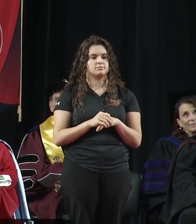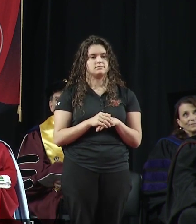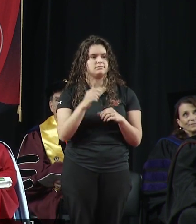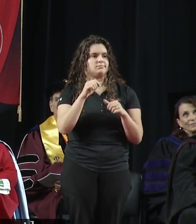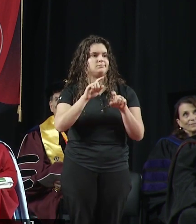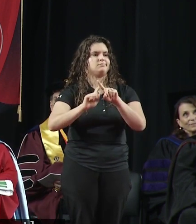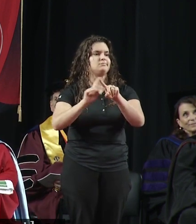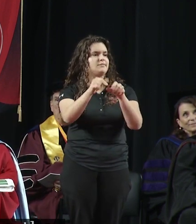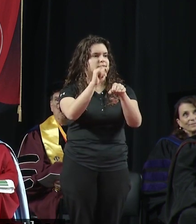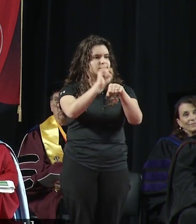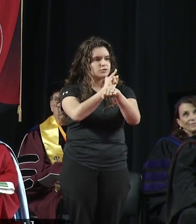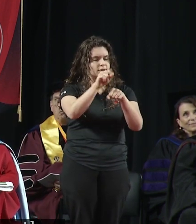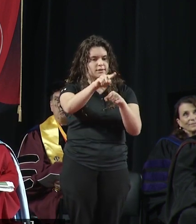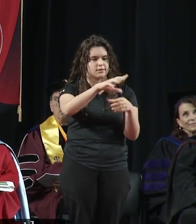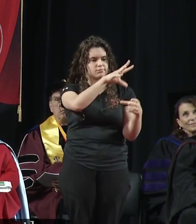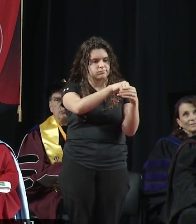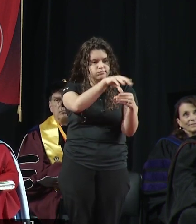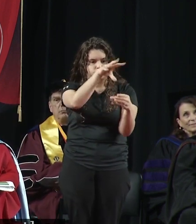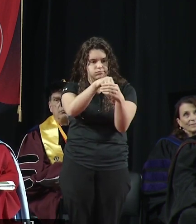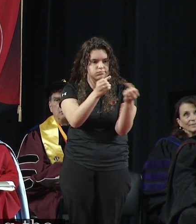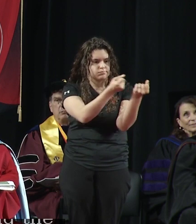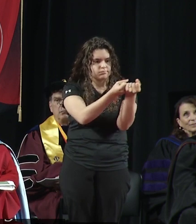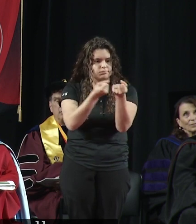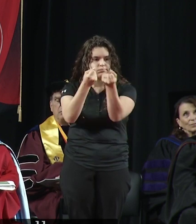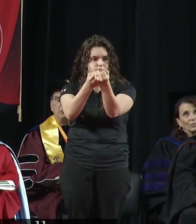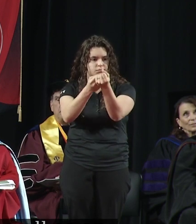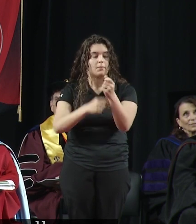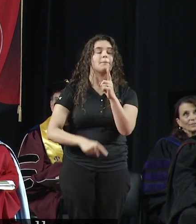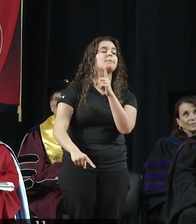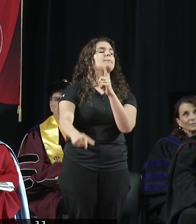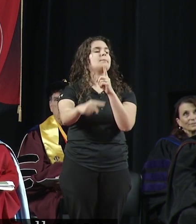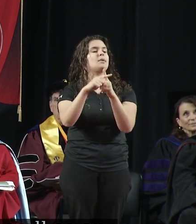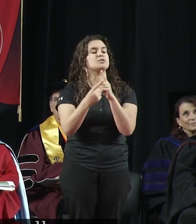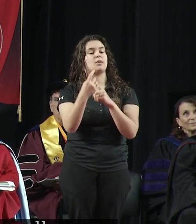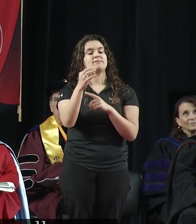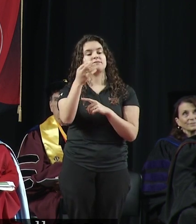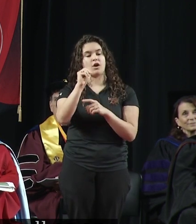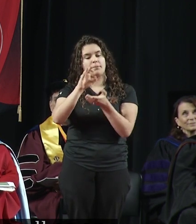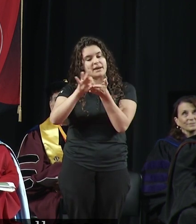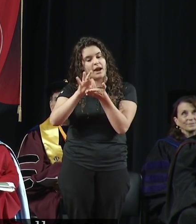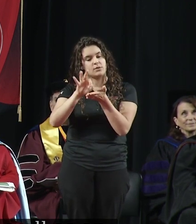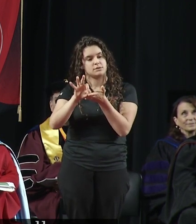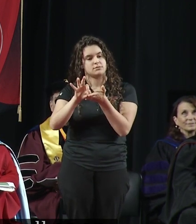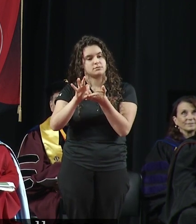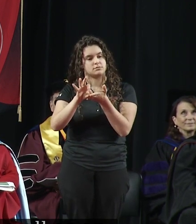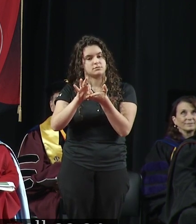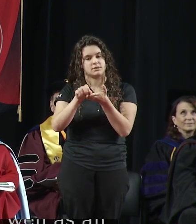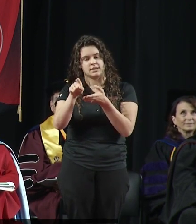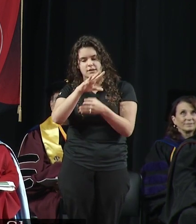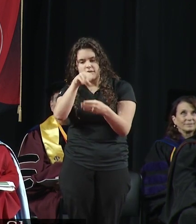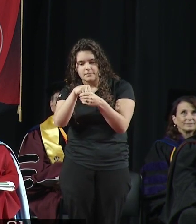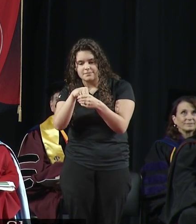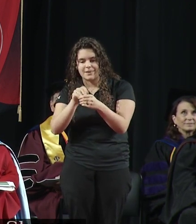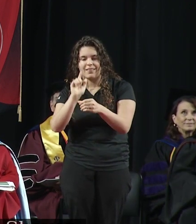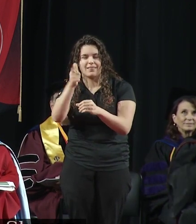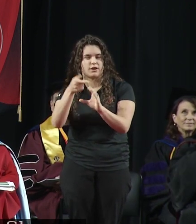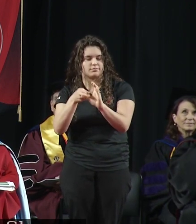industry, and as well as owning an accounting firm that he later stepped away from